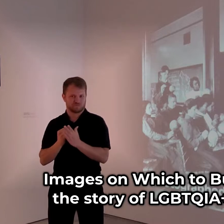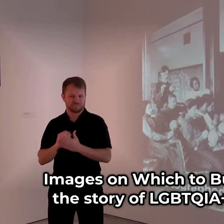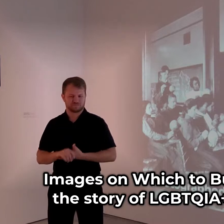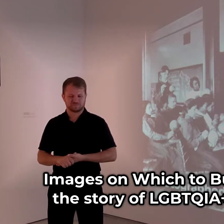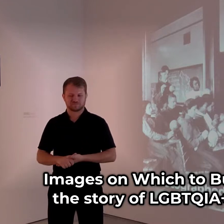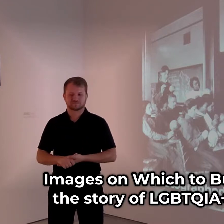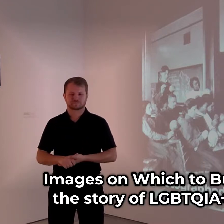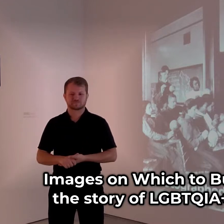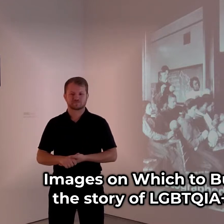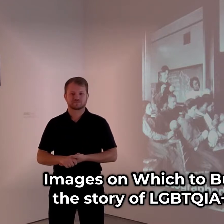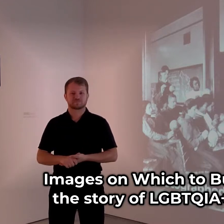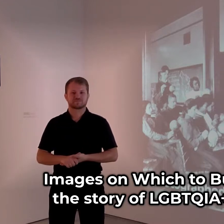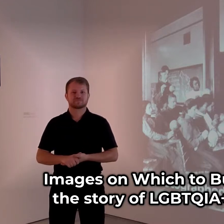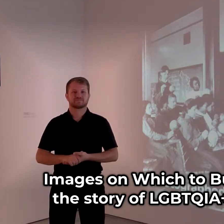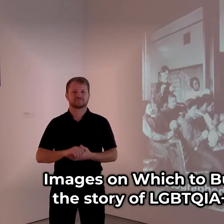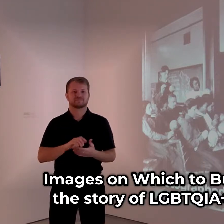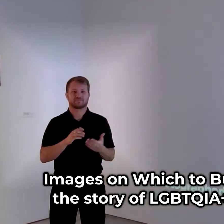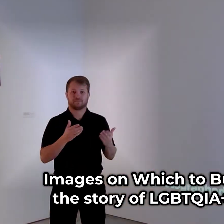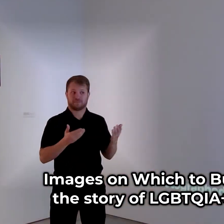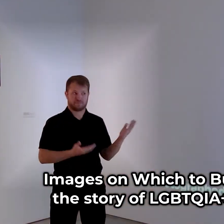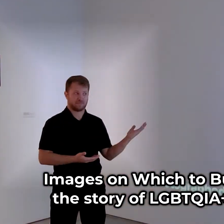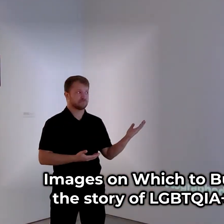Images on Which to Build tells the story of